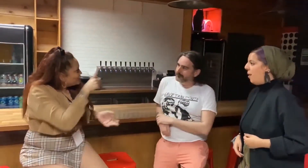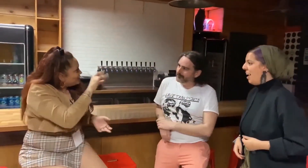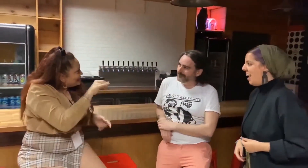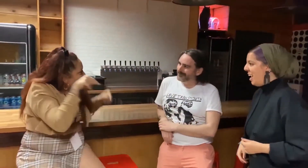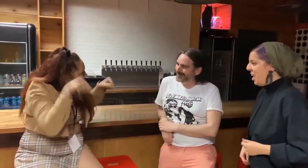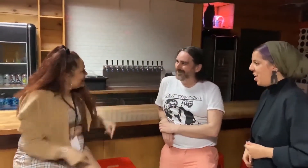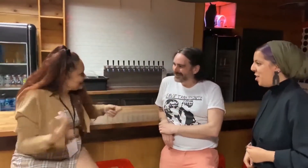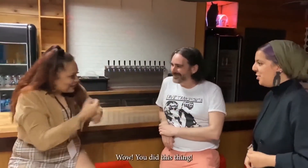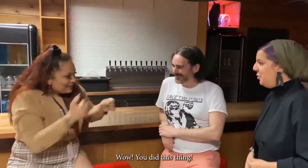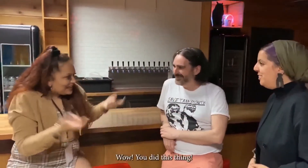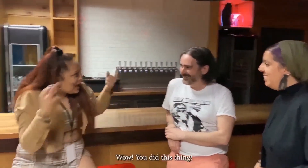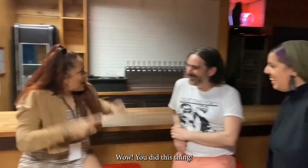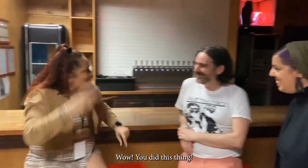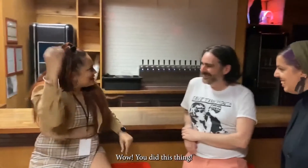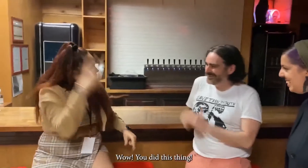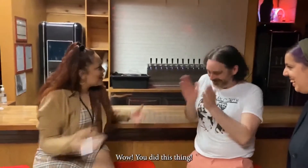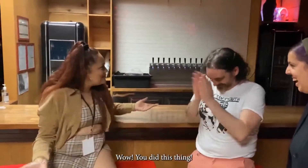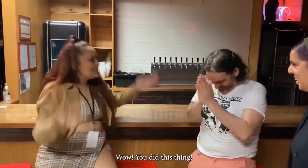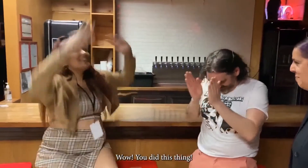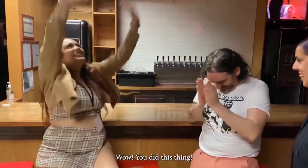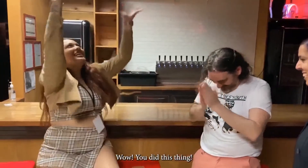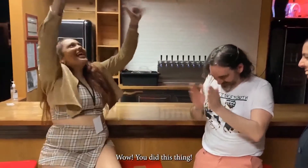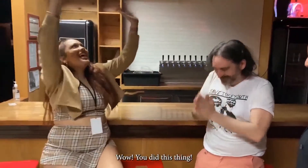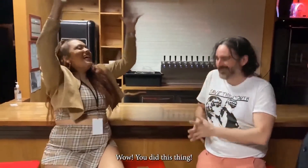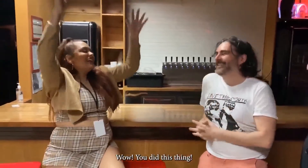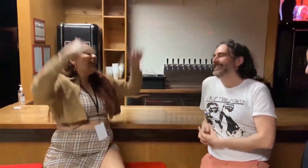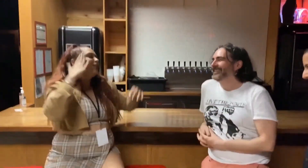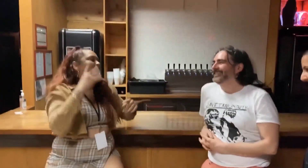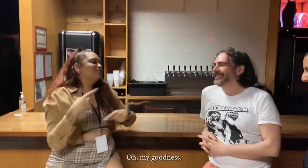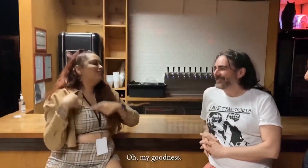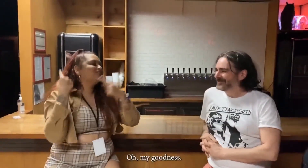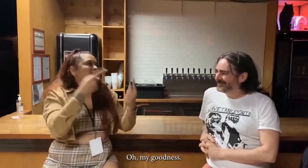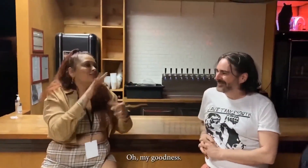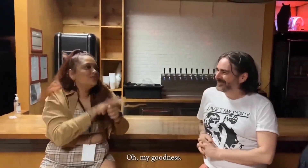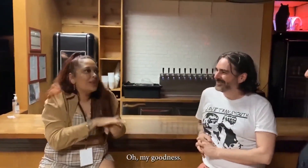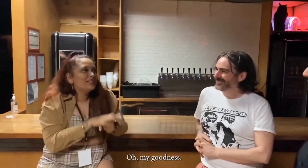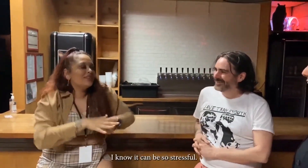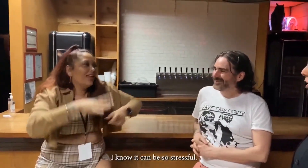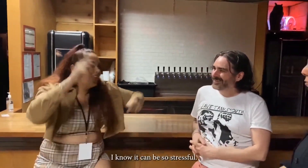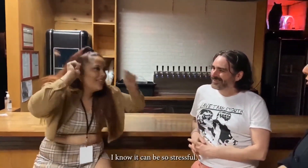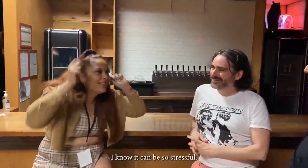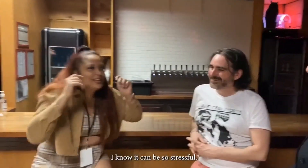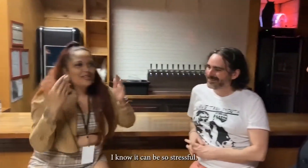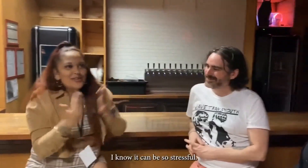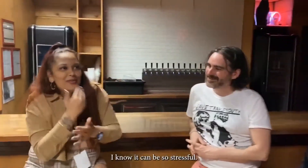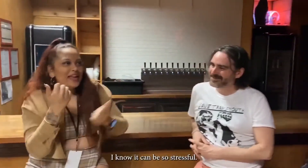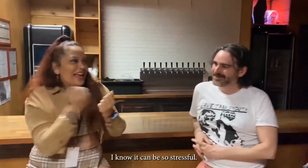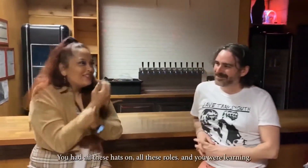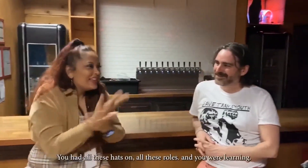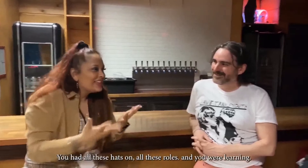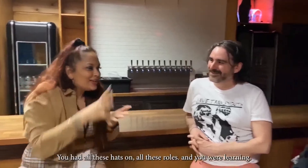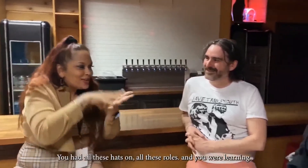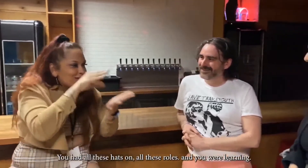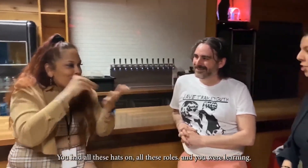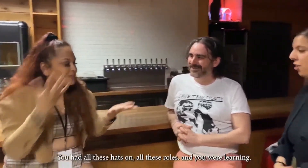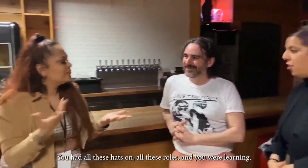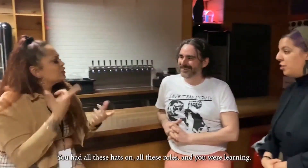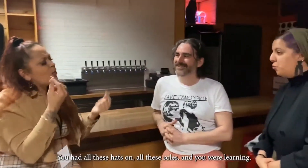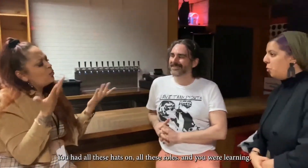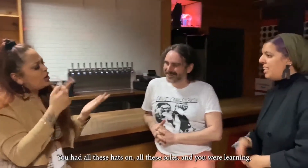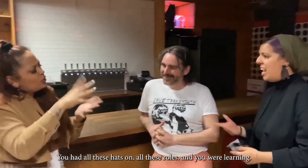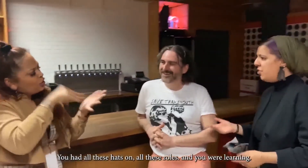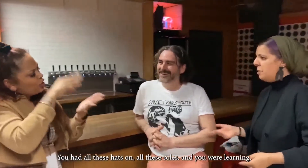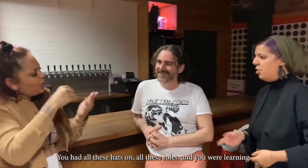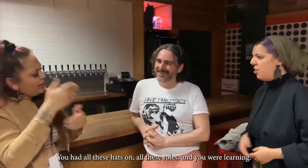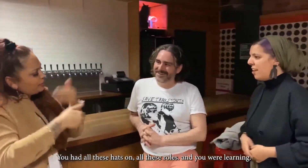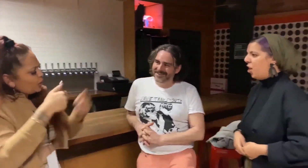Okay, wow, you did this tonight, you made this happen. Oh my goodness. I know it's been so stressful, you had all these hats on, all